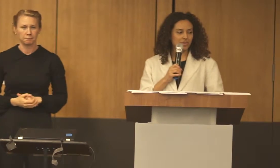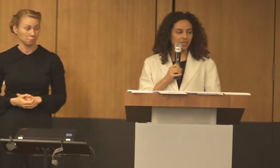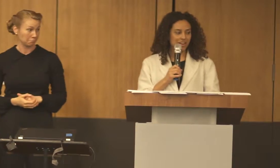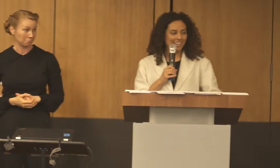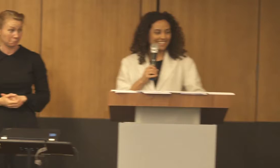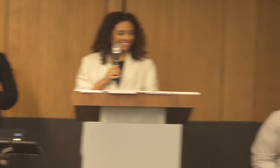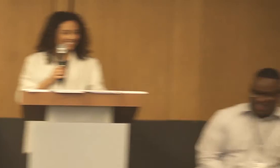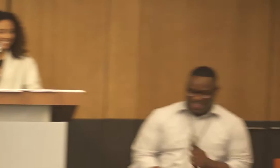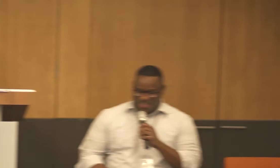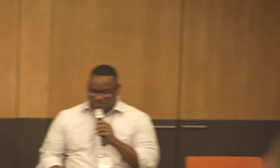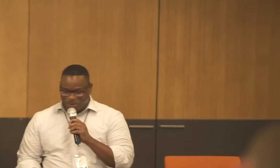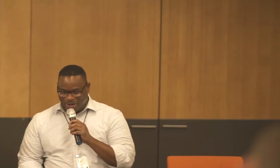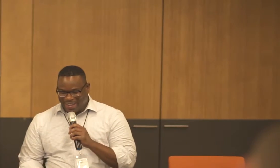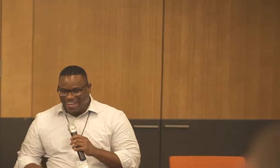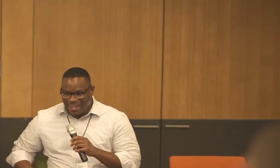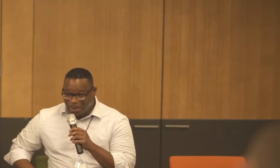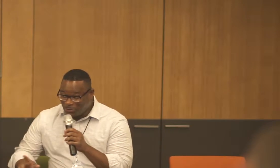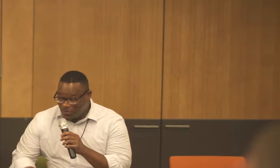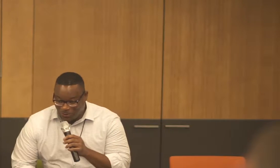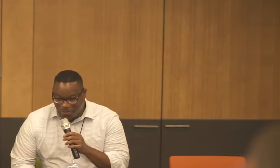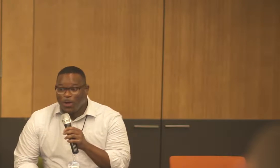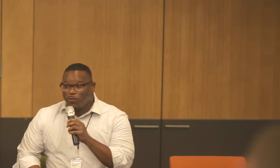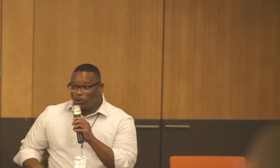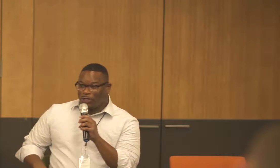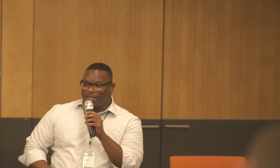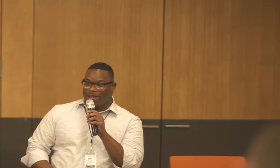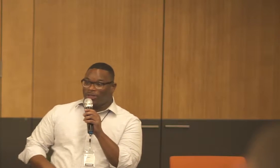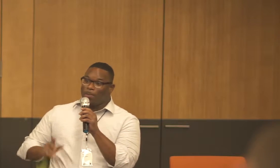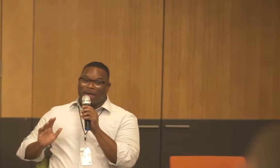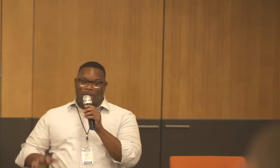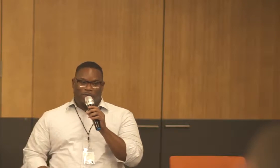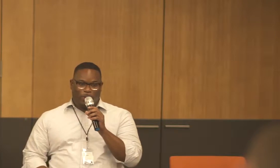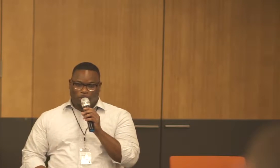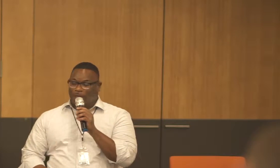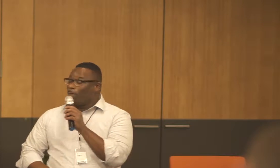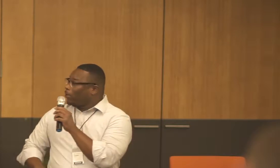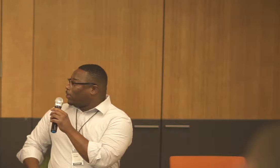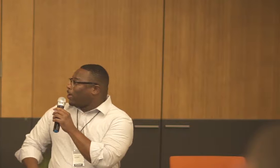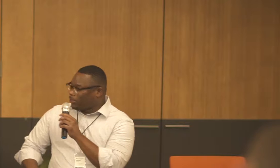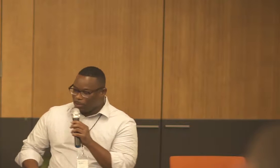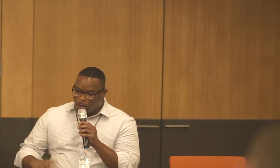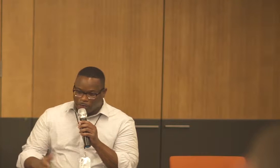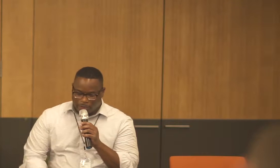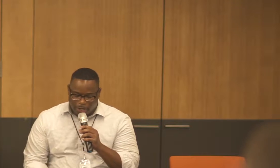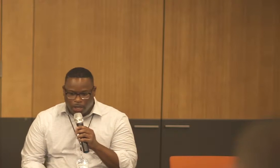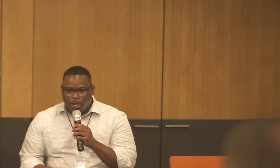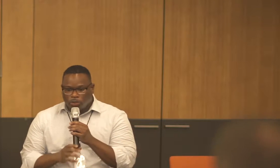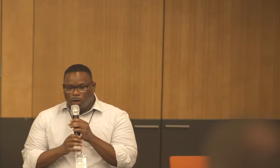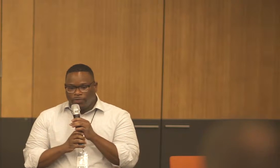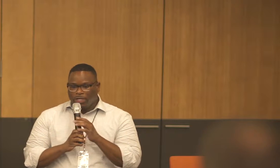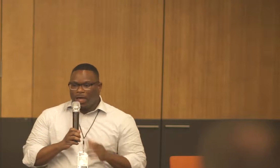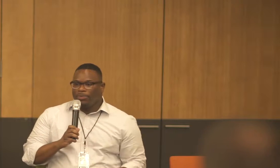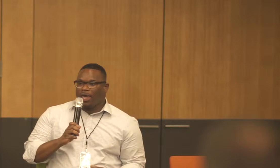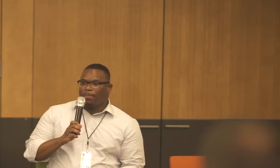Maybe start with you, Barry. Sure. I will say first off, functionally, that's not my area of focus, but I can walk you through that process. I'm well versed in it.